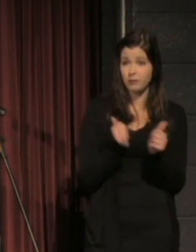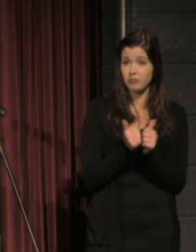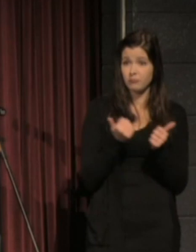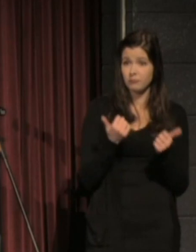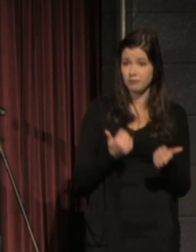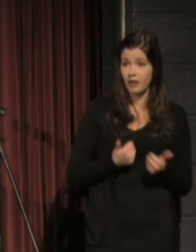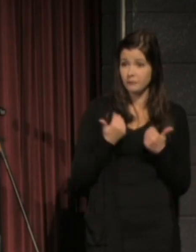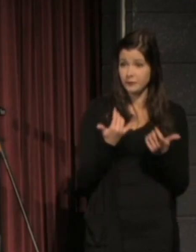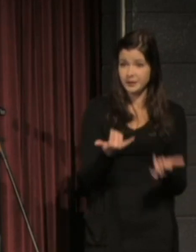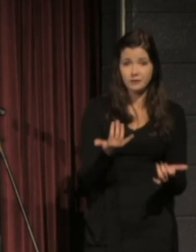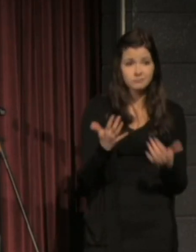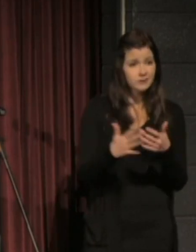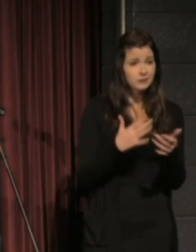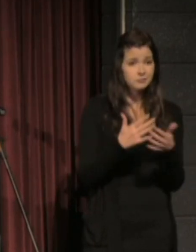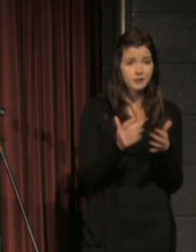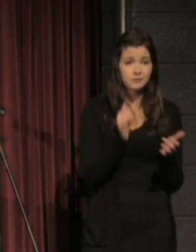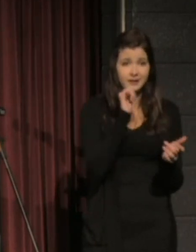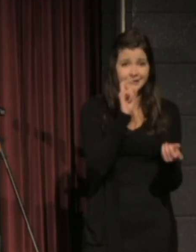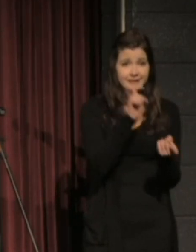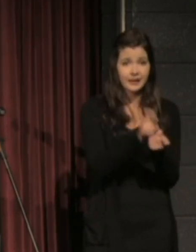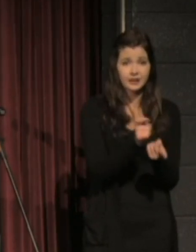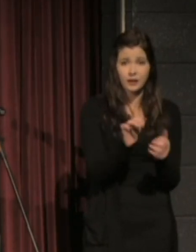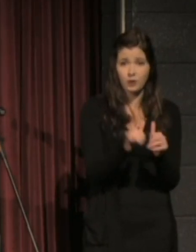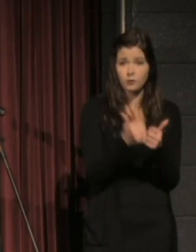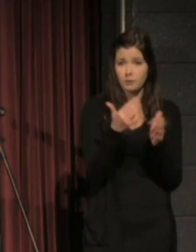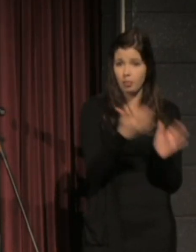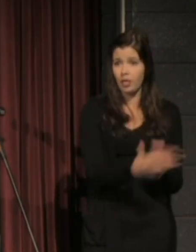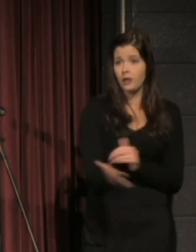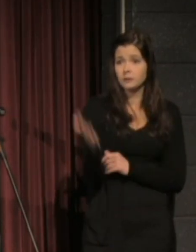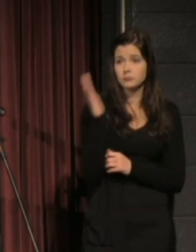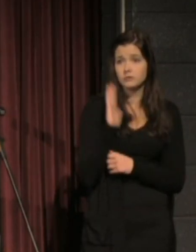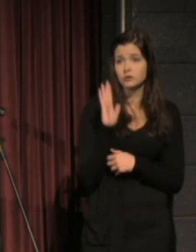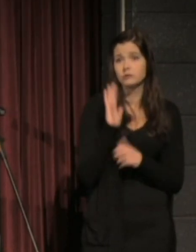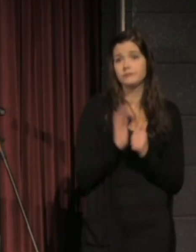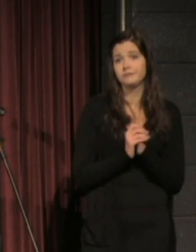now, even if it isn't exactly how you planned it.